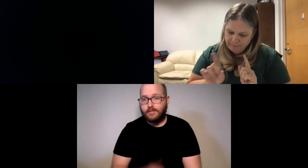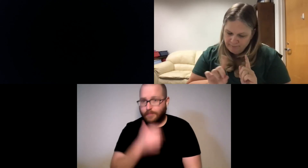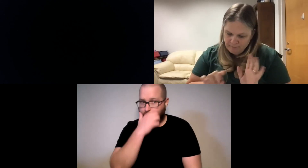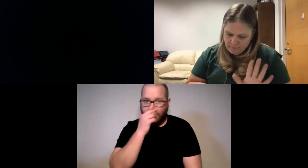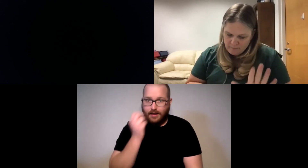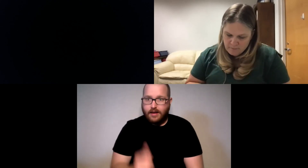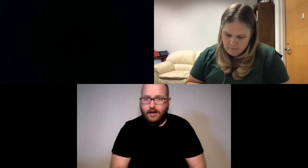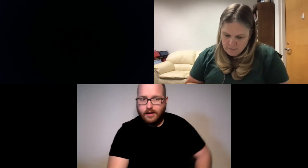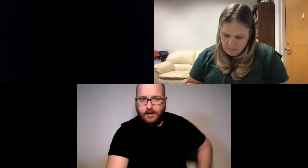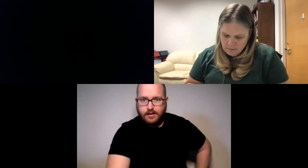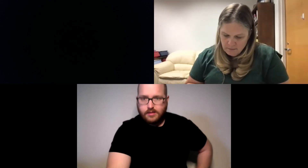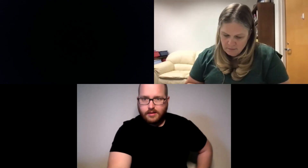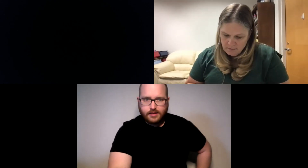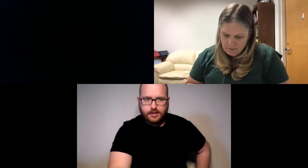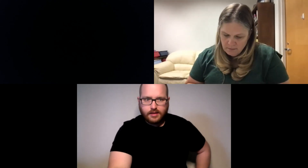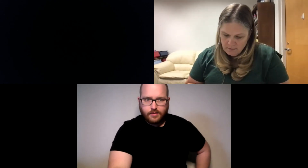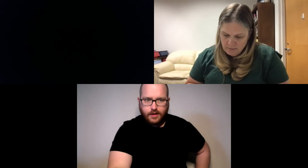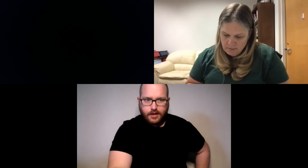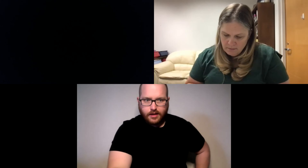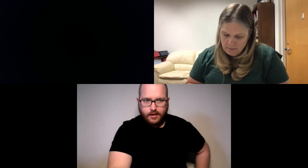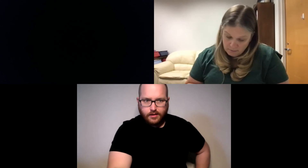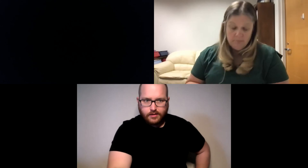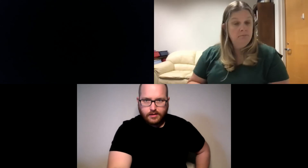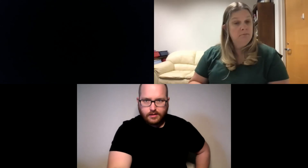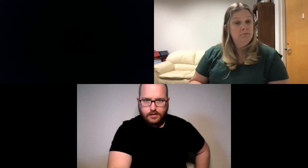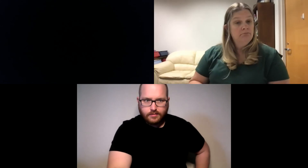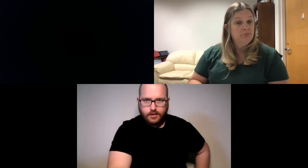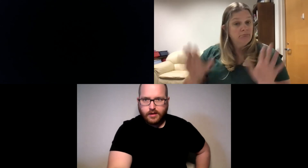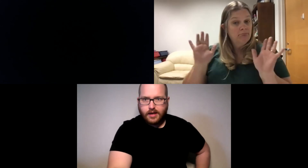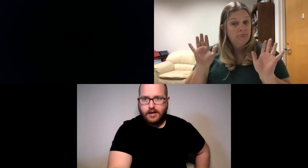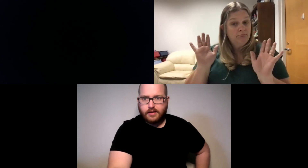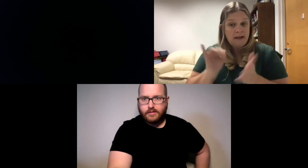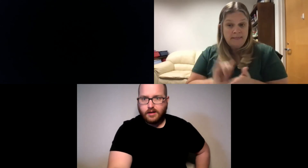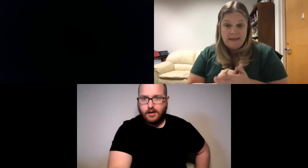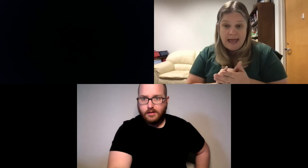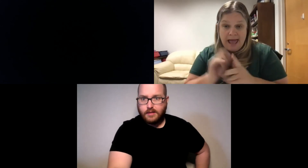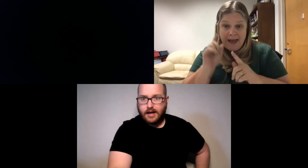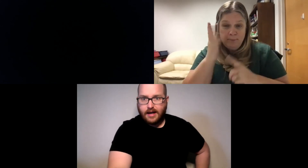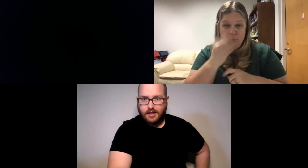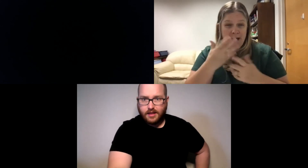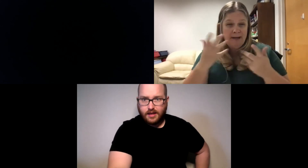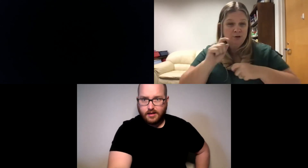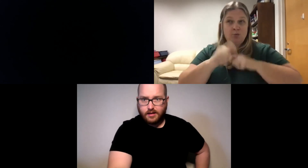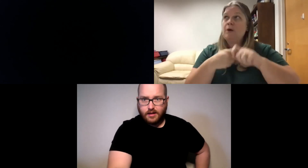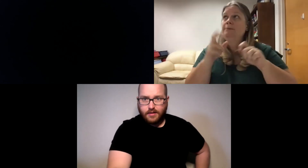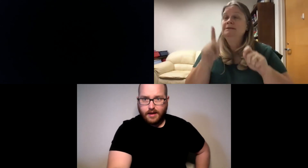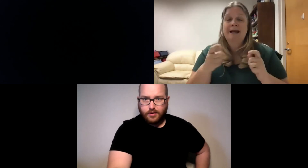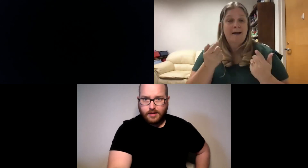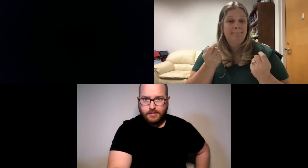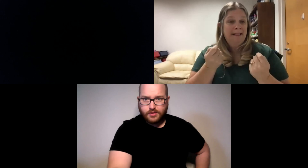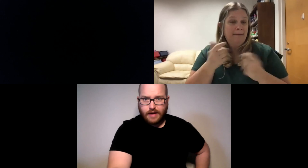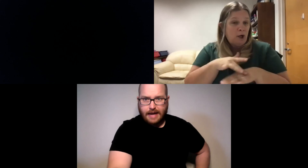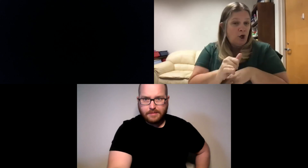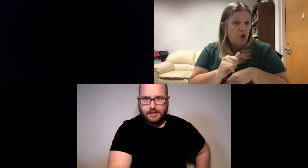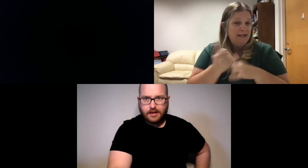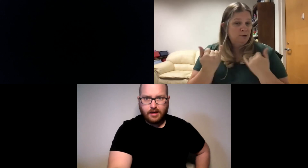okay? And let's see what else. Okay. I think that pretty